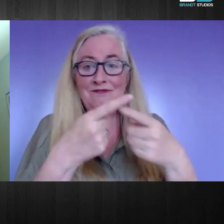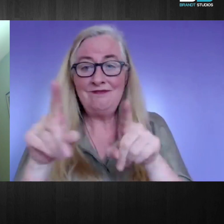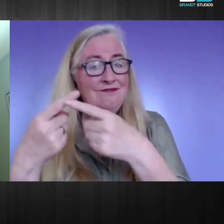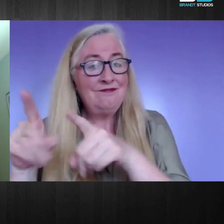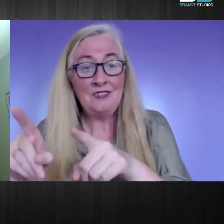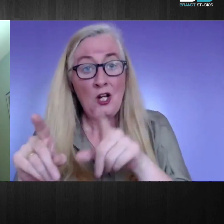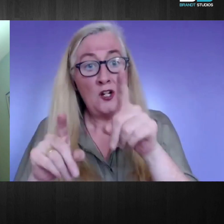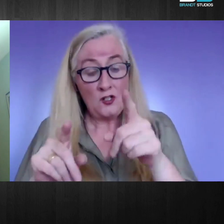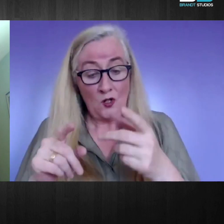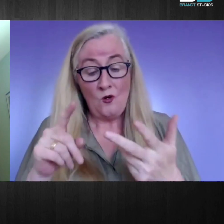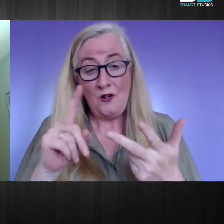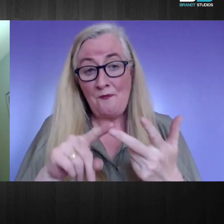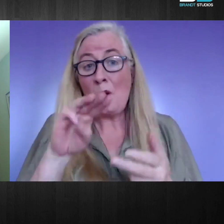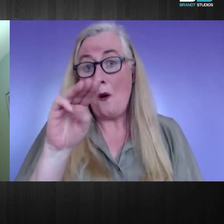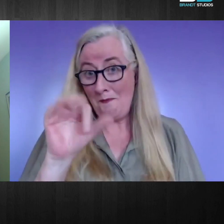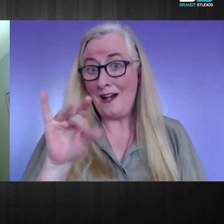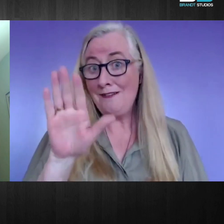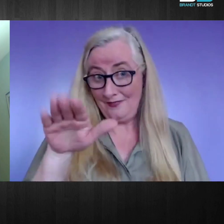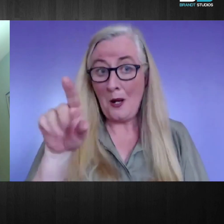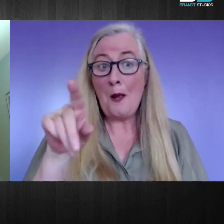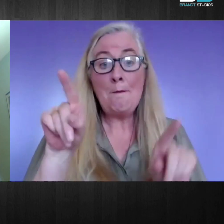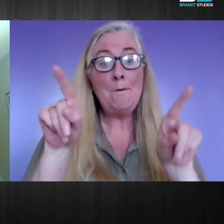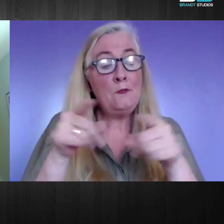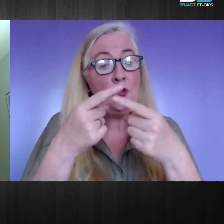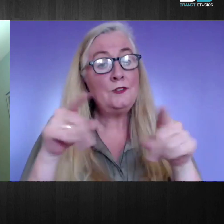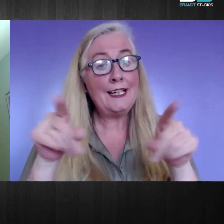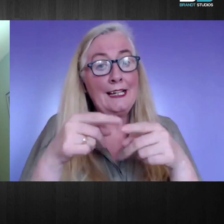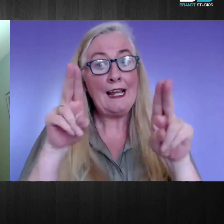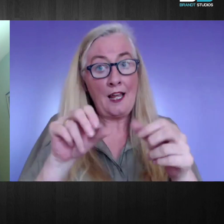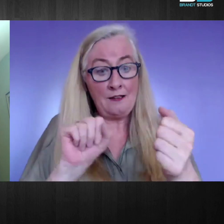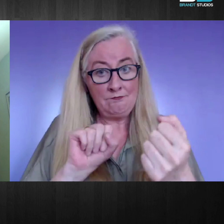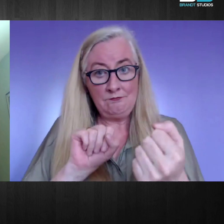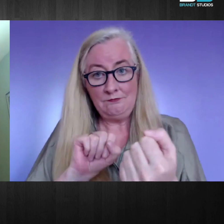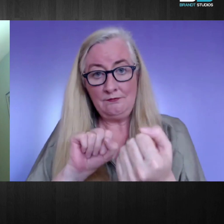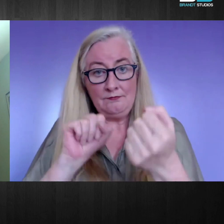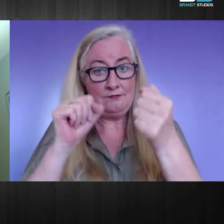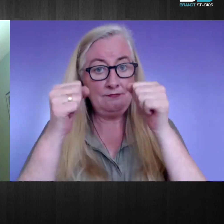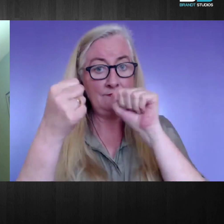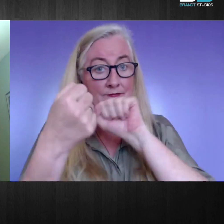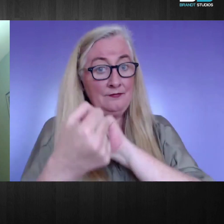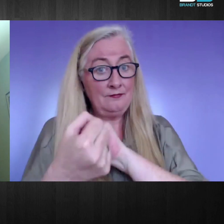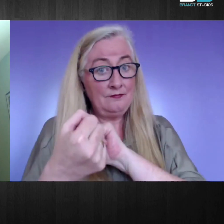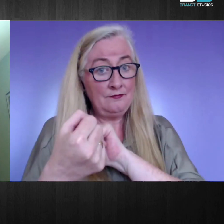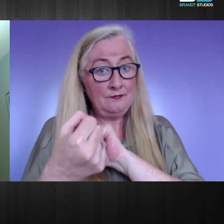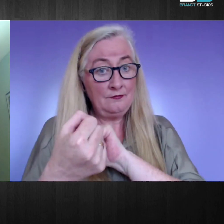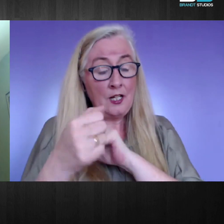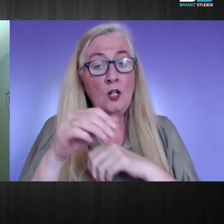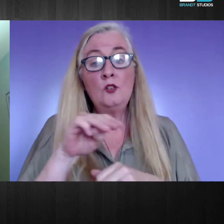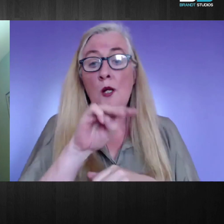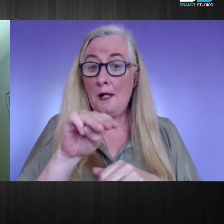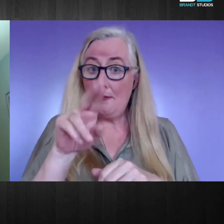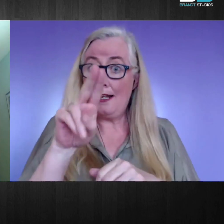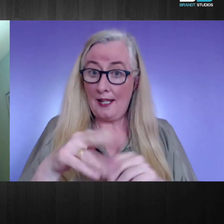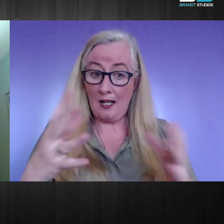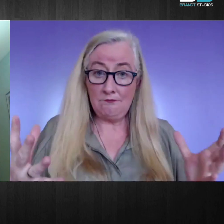well, Mark, music can also be a transformative phenomenon, whereby people coming together to make or to enjoy